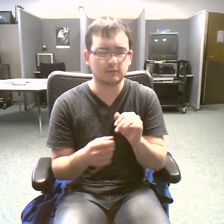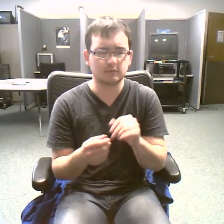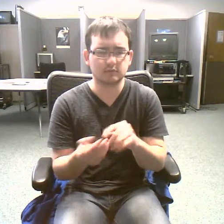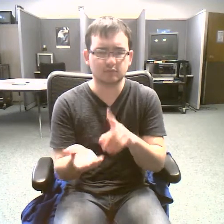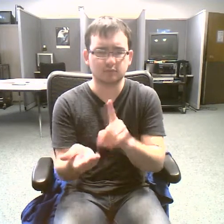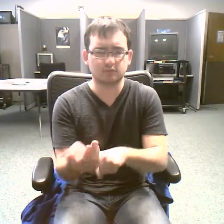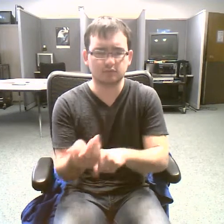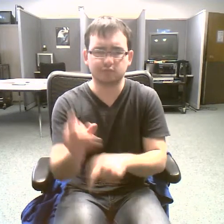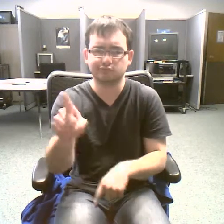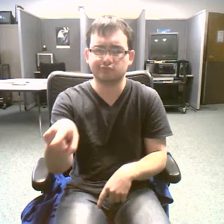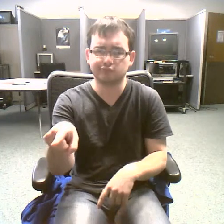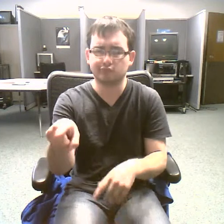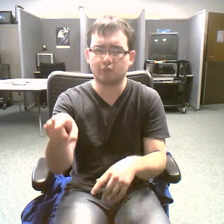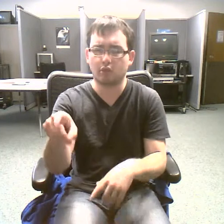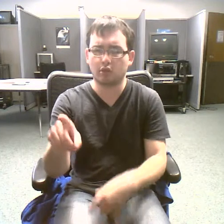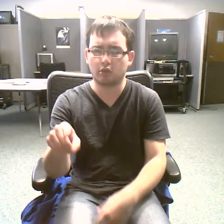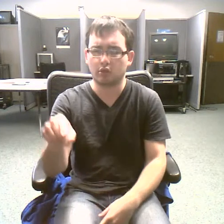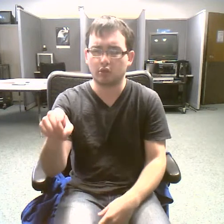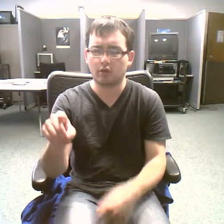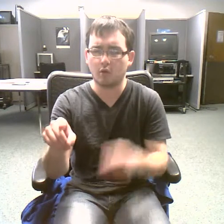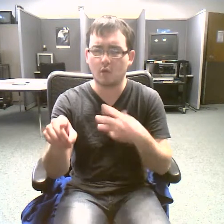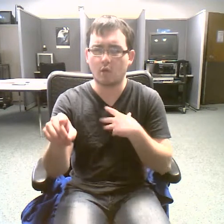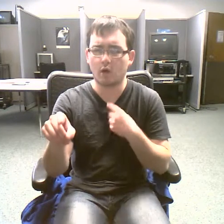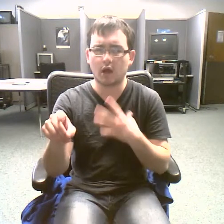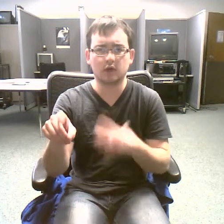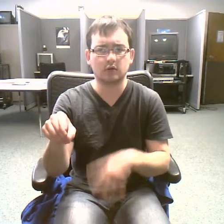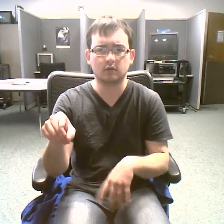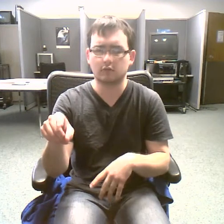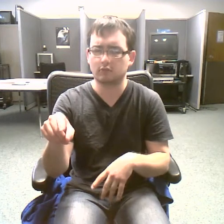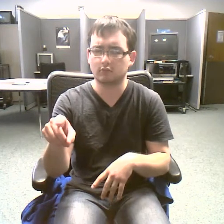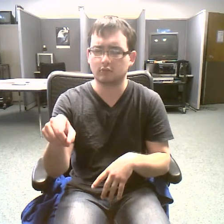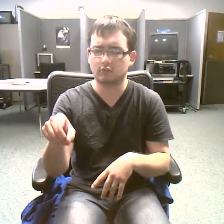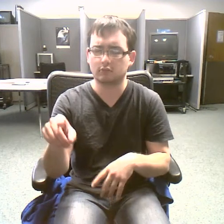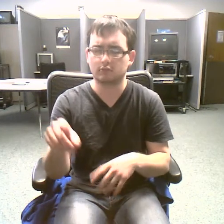dog. They are usually found in pairs.